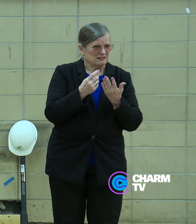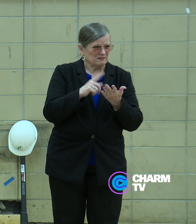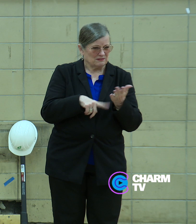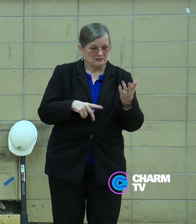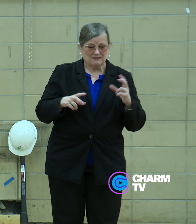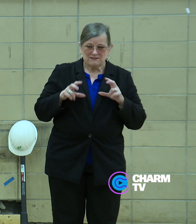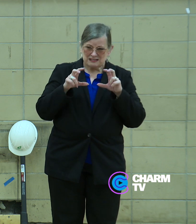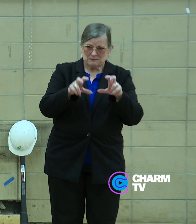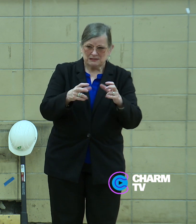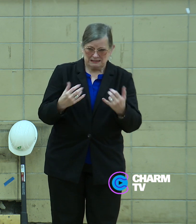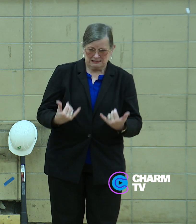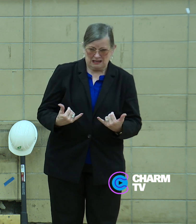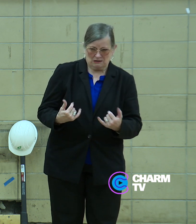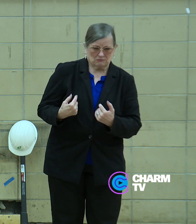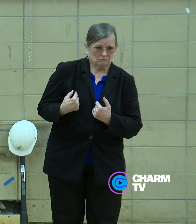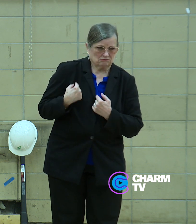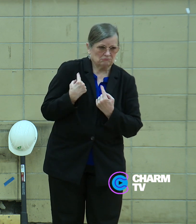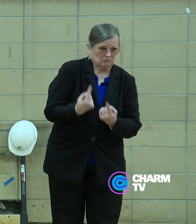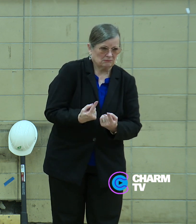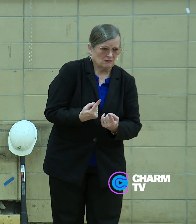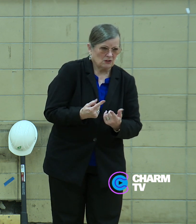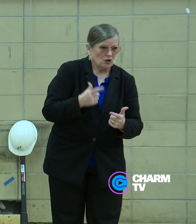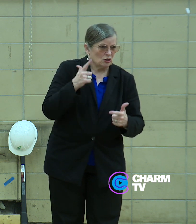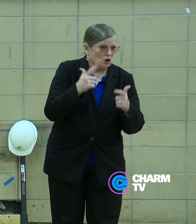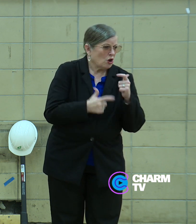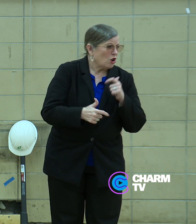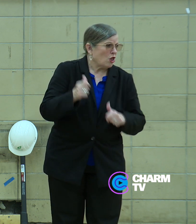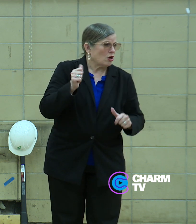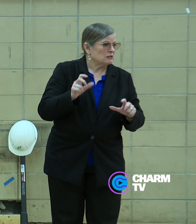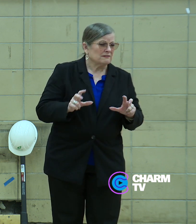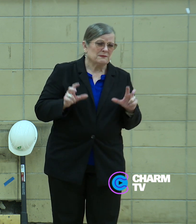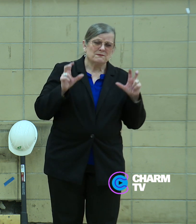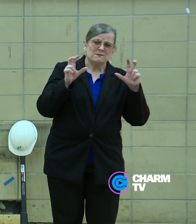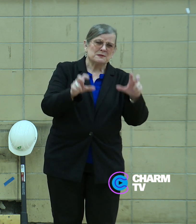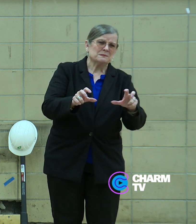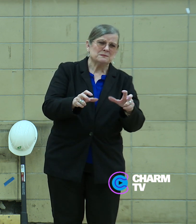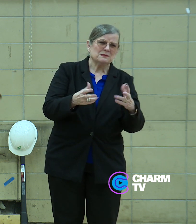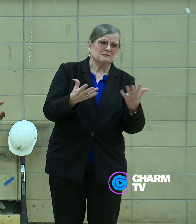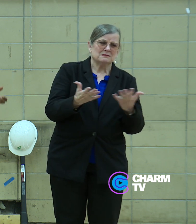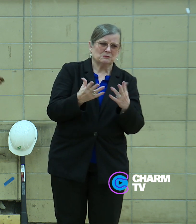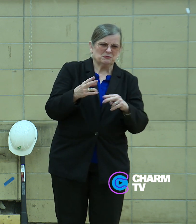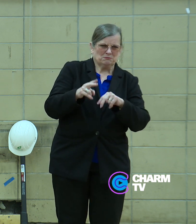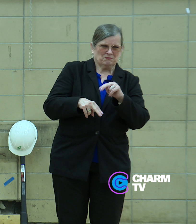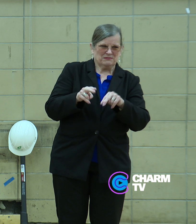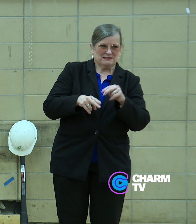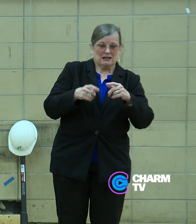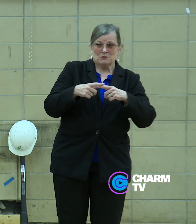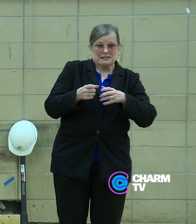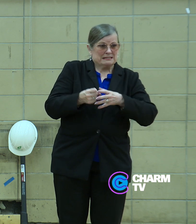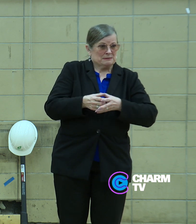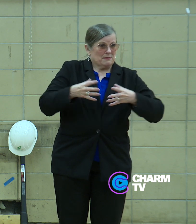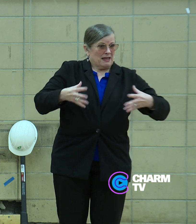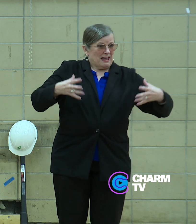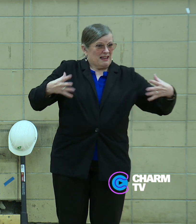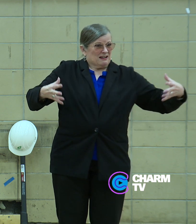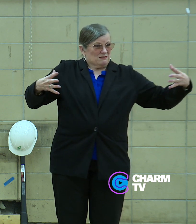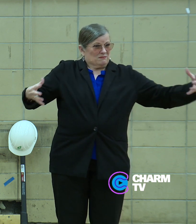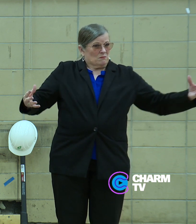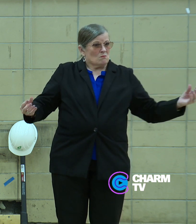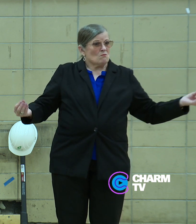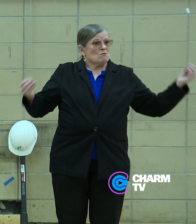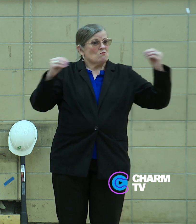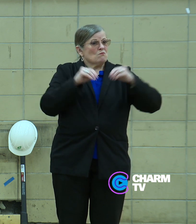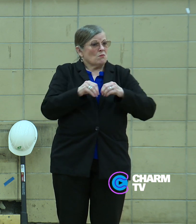doing. And when you talk about the larger ones that we're building, we're also expanding our capacity to have more young people and